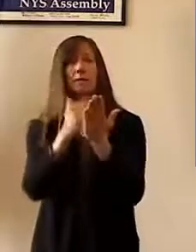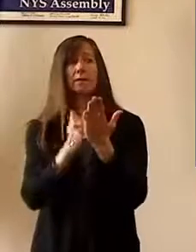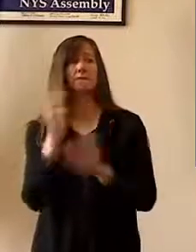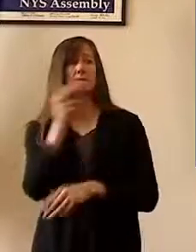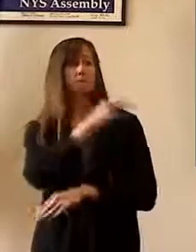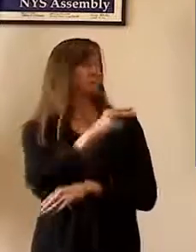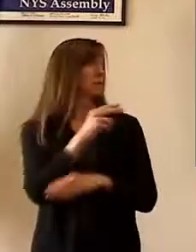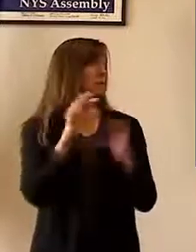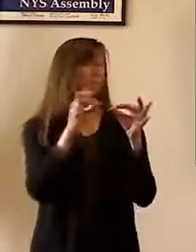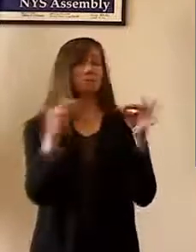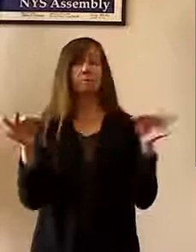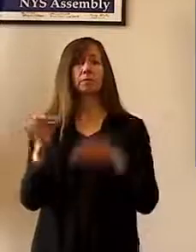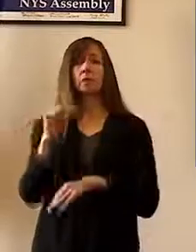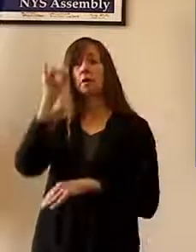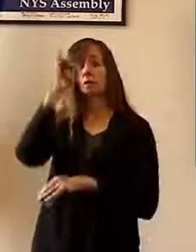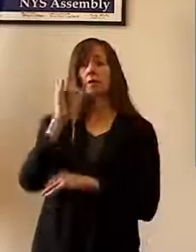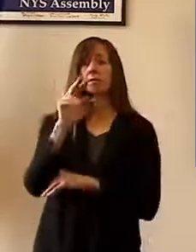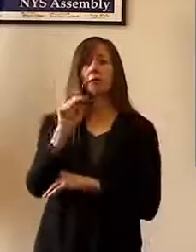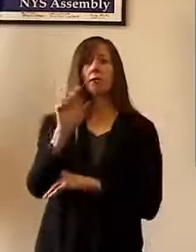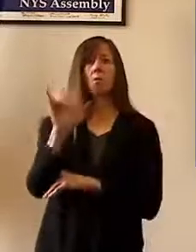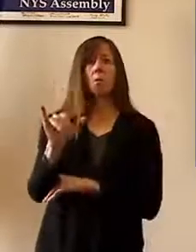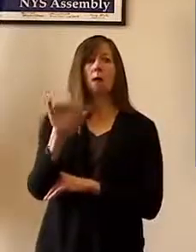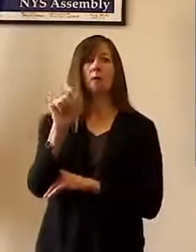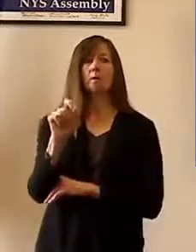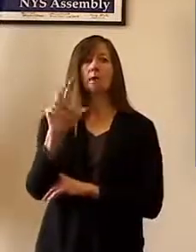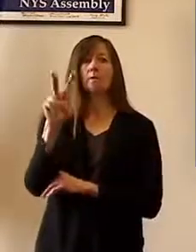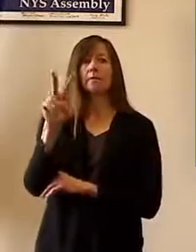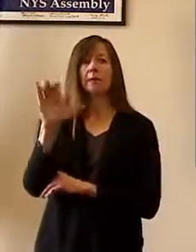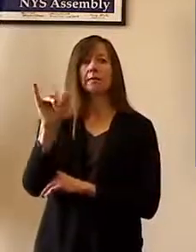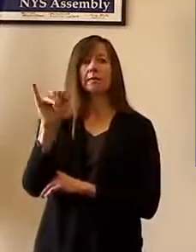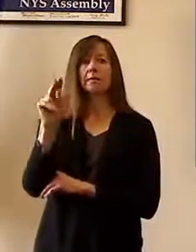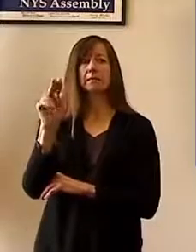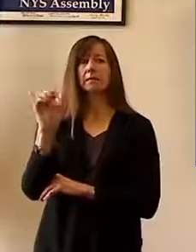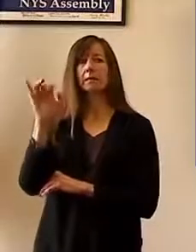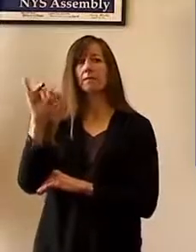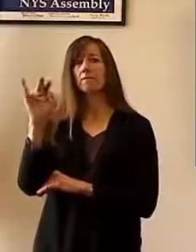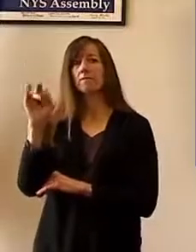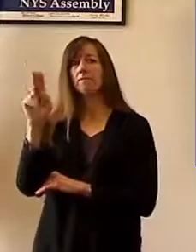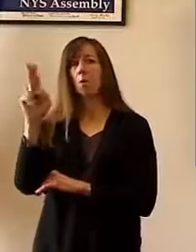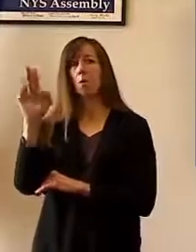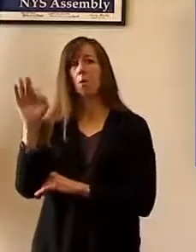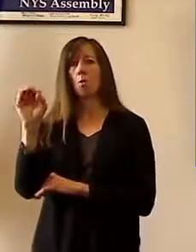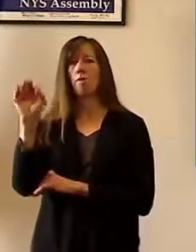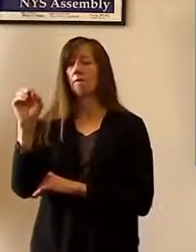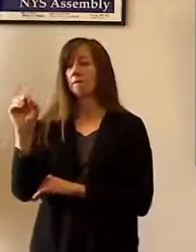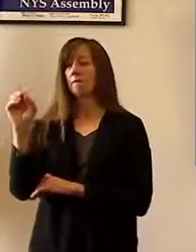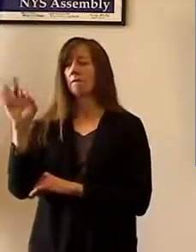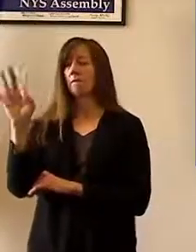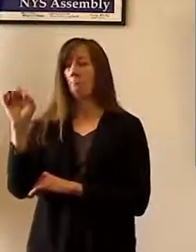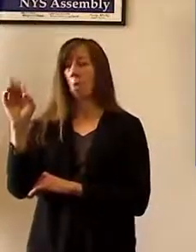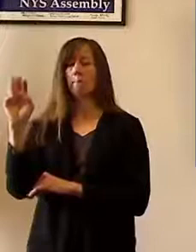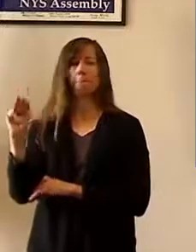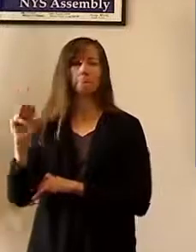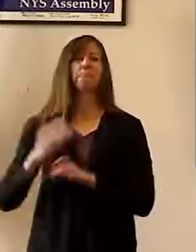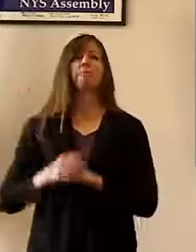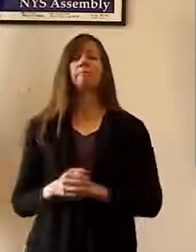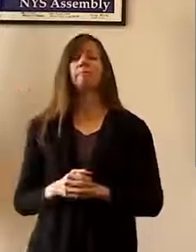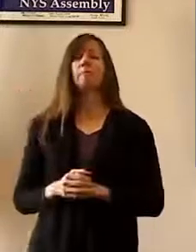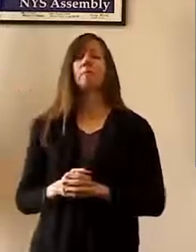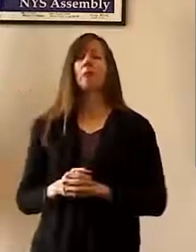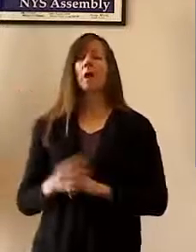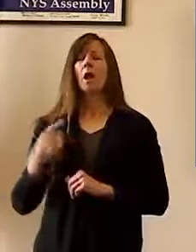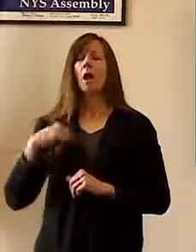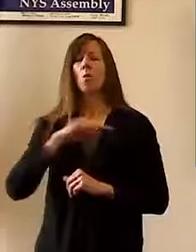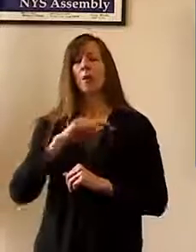dutchessny.gov/vaccine information form. We've been going through this list pretty steadily, and in fact, as we go through it, we're finding more and more people